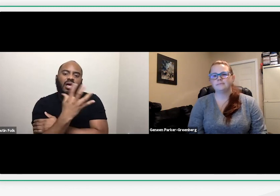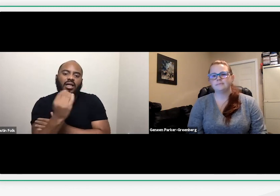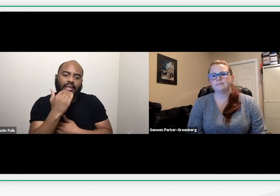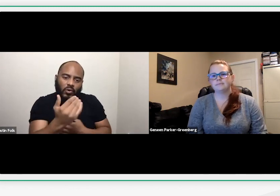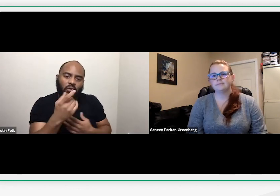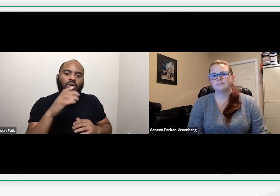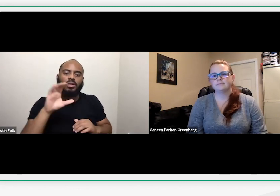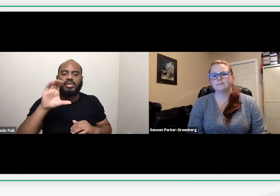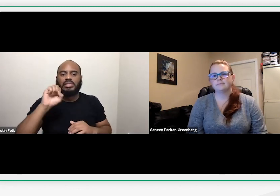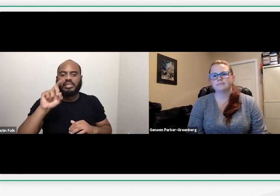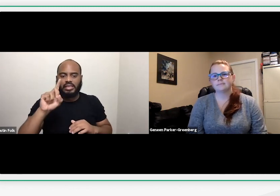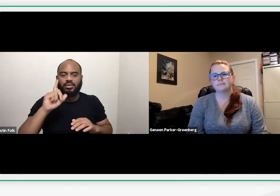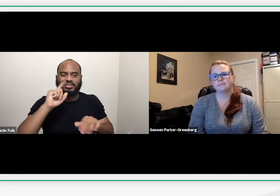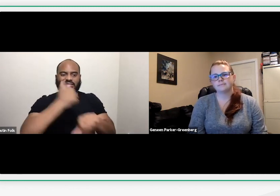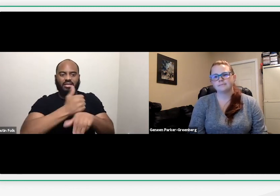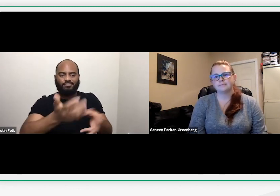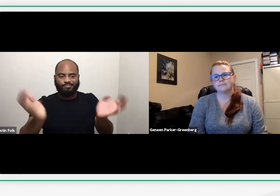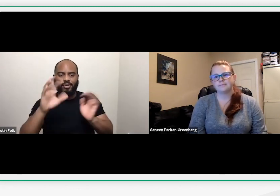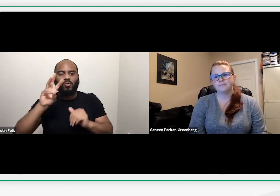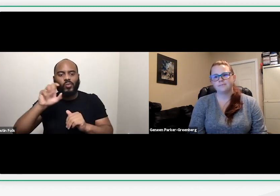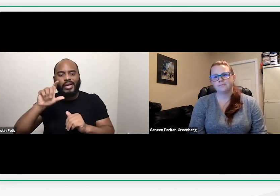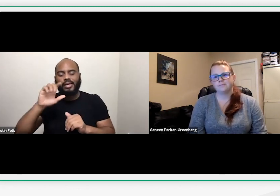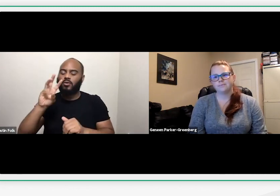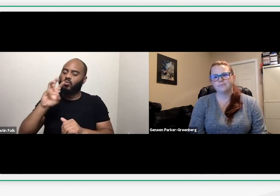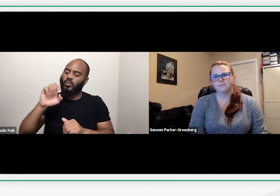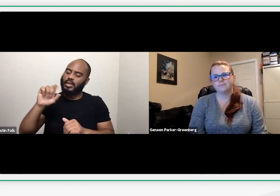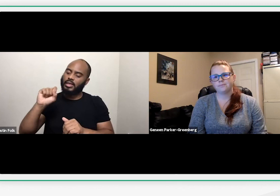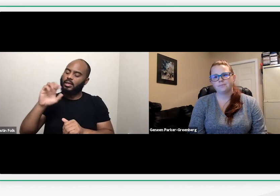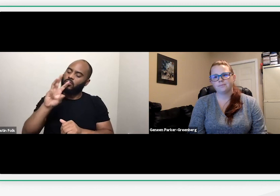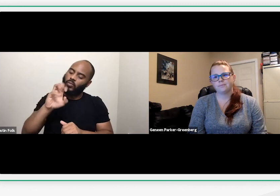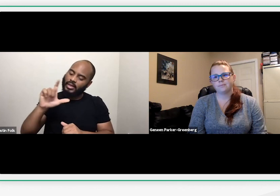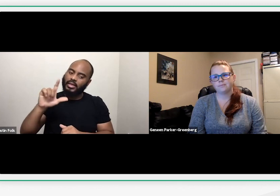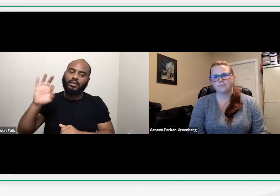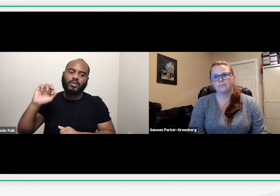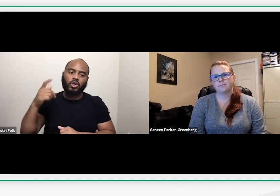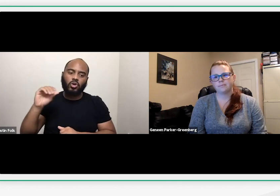your thoughts and knowledge. Also, we'd like to thank CSD